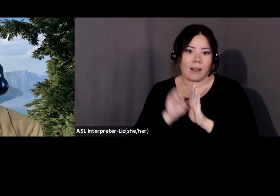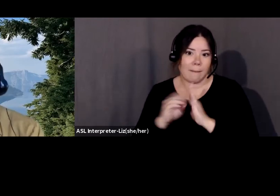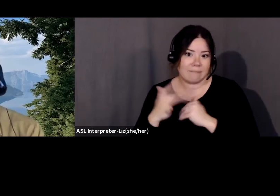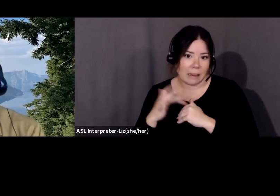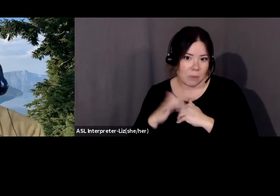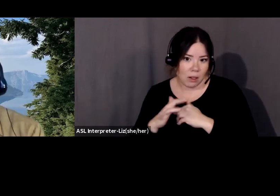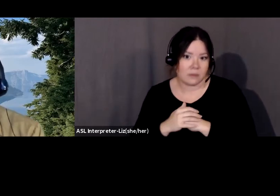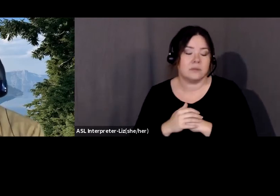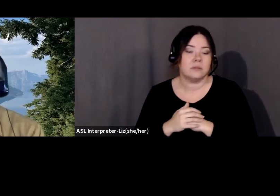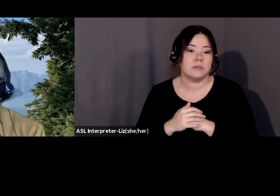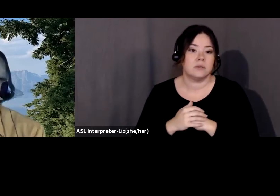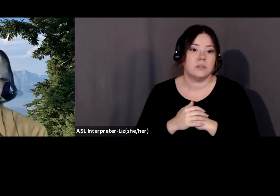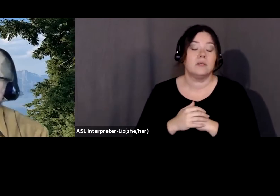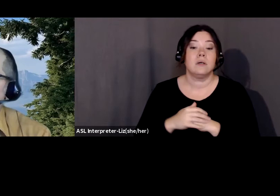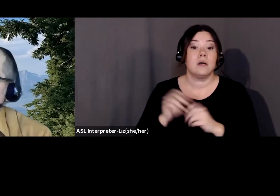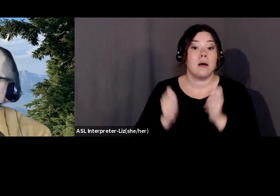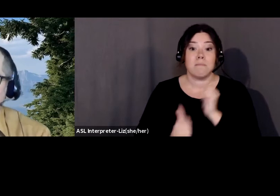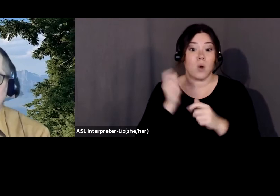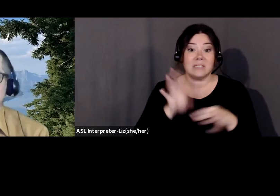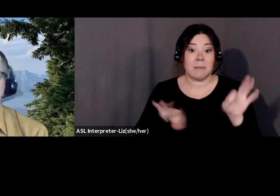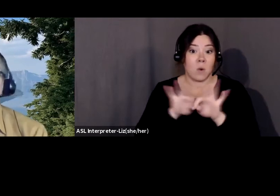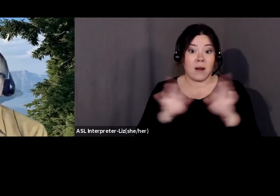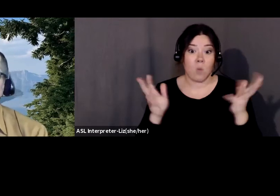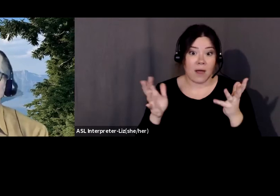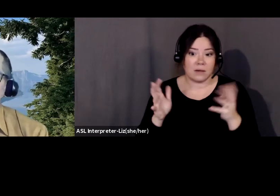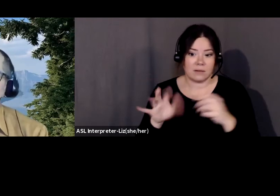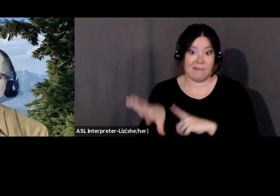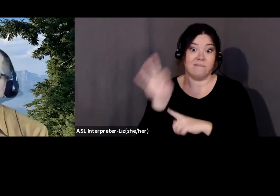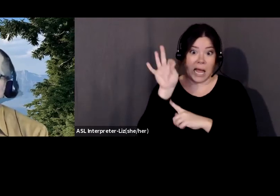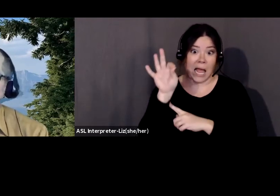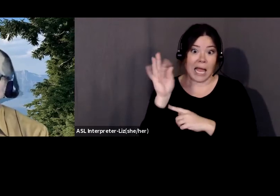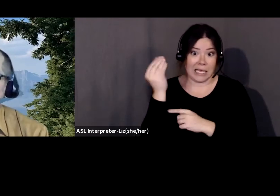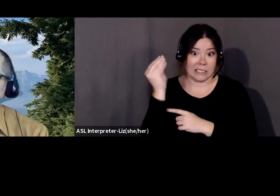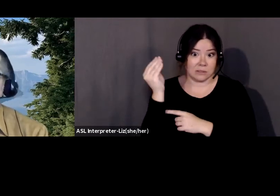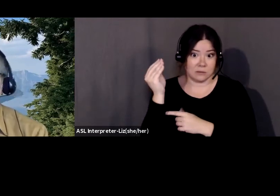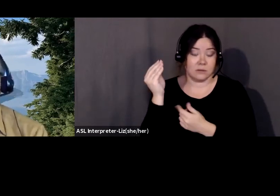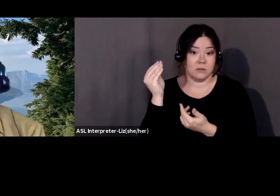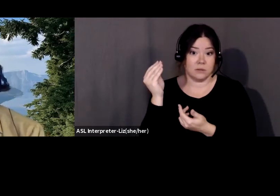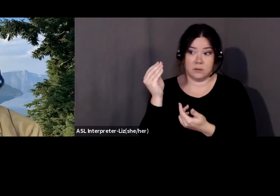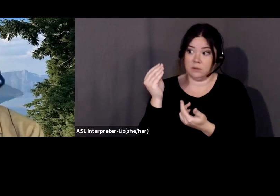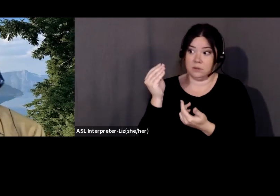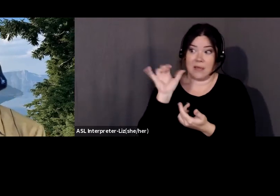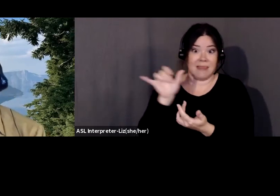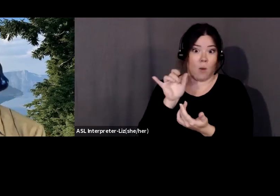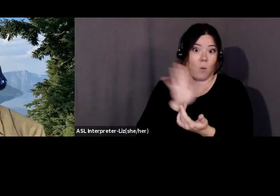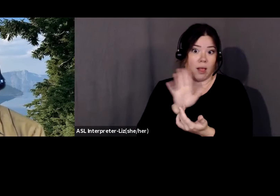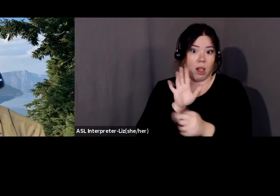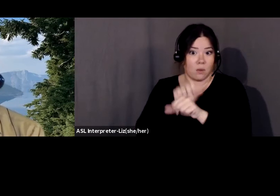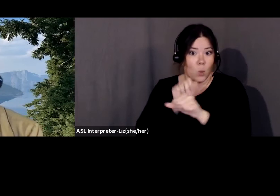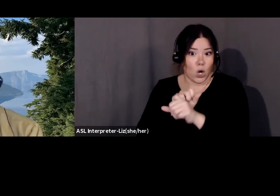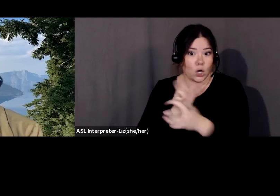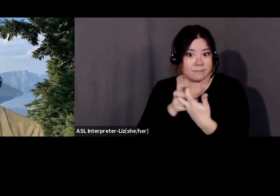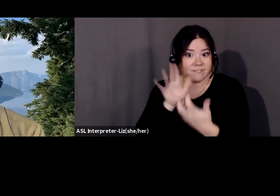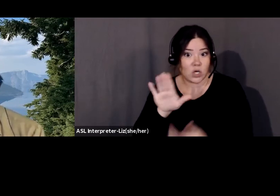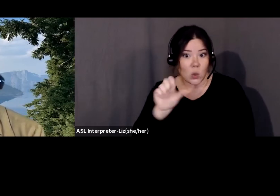this is part of the work that I do, but what's most important is that you find it and that you do something that works for your SILC, and you practice